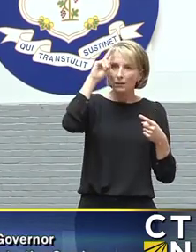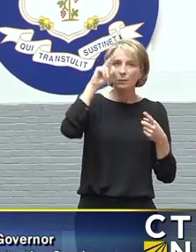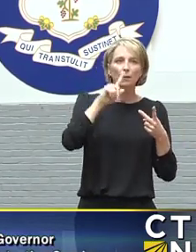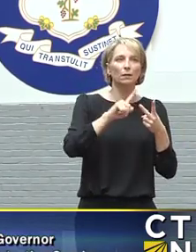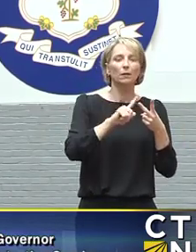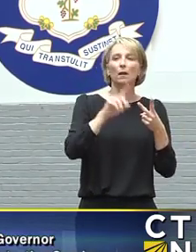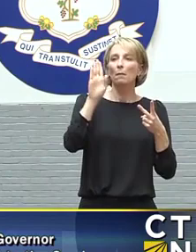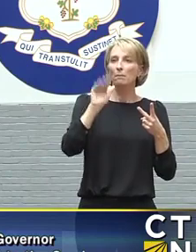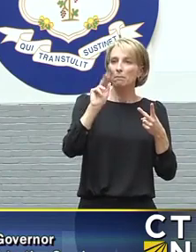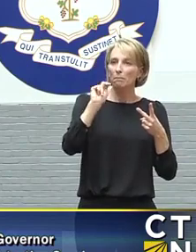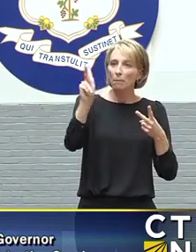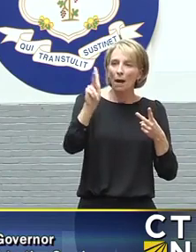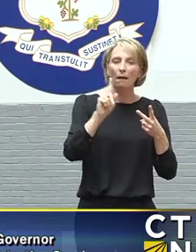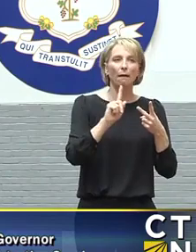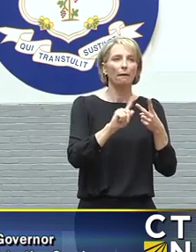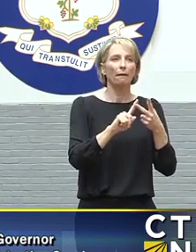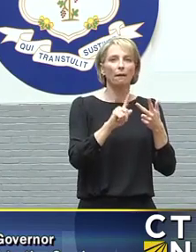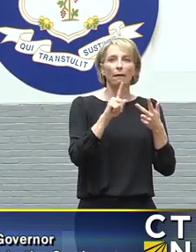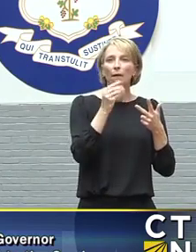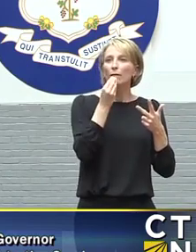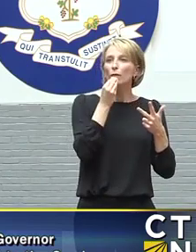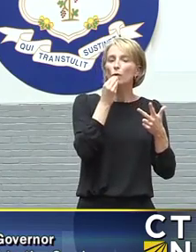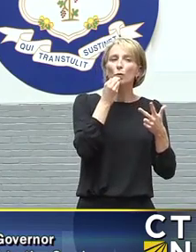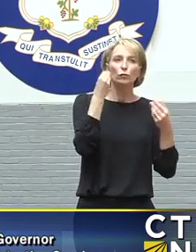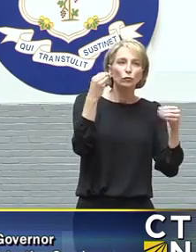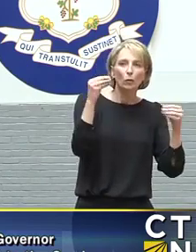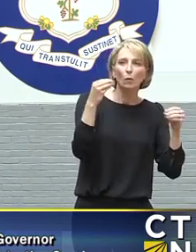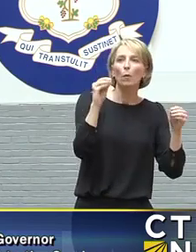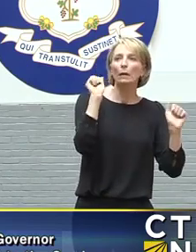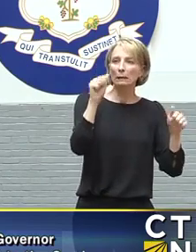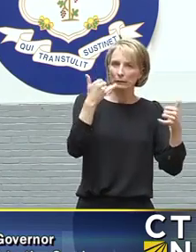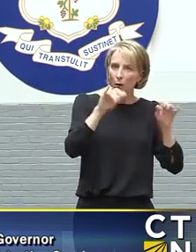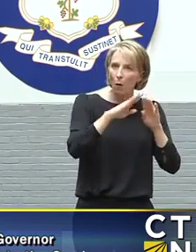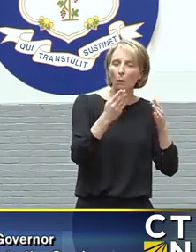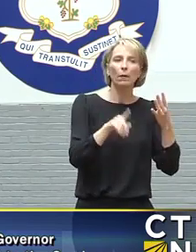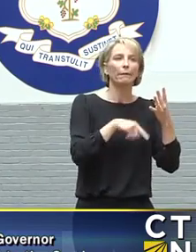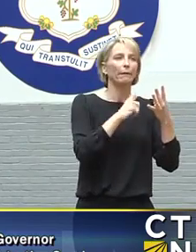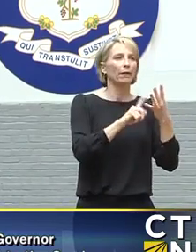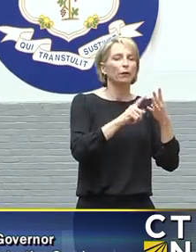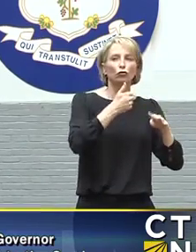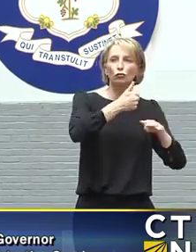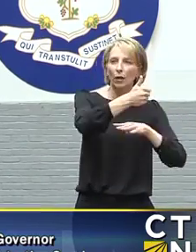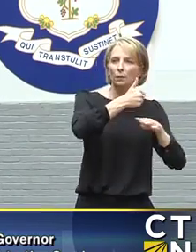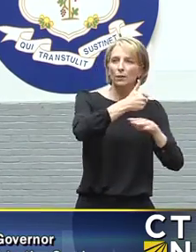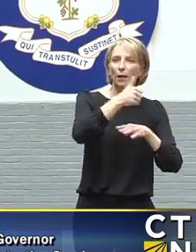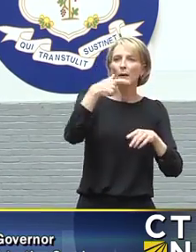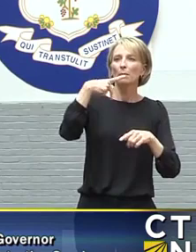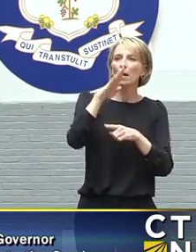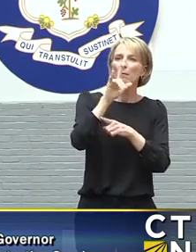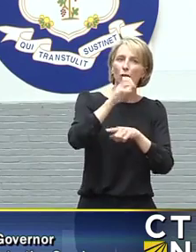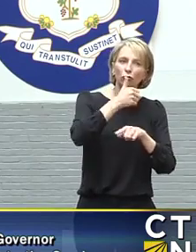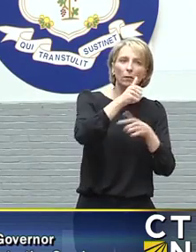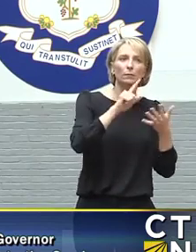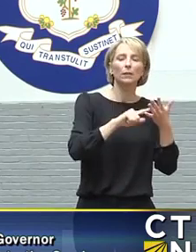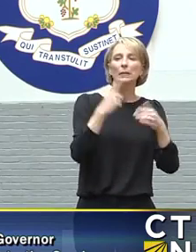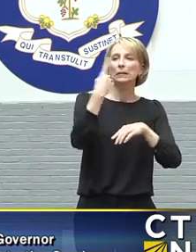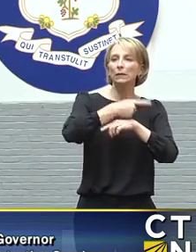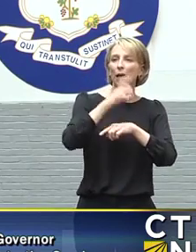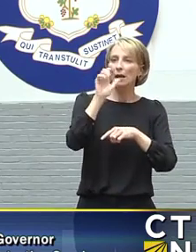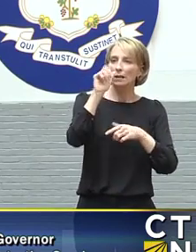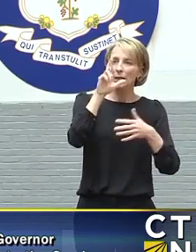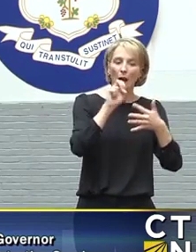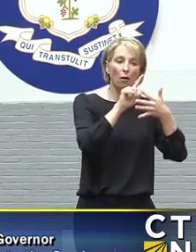services and banking, the food supply chain, transportation, public transportation, child care